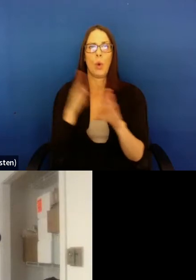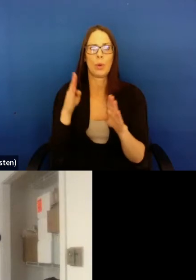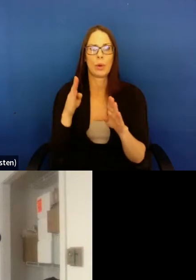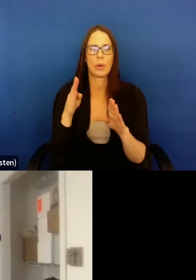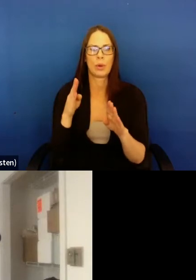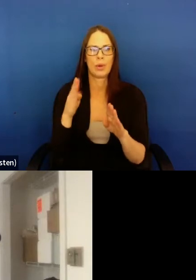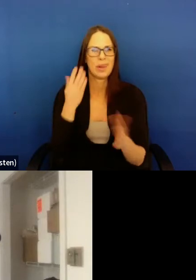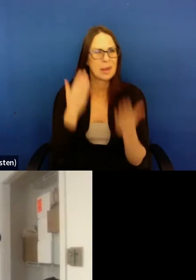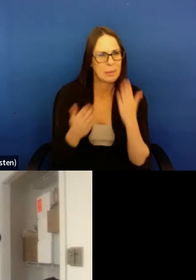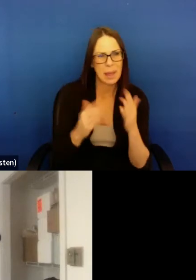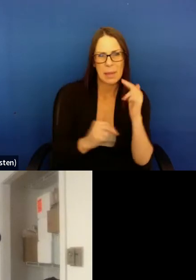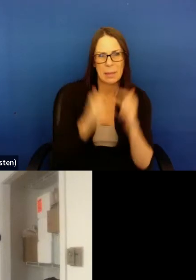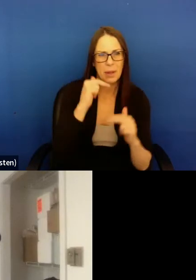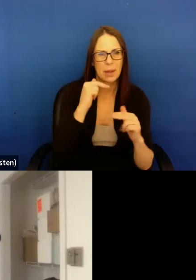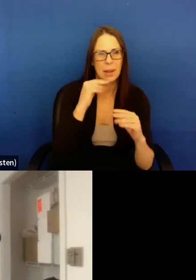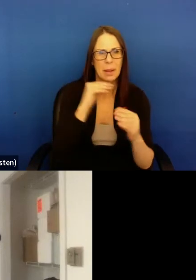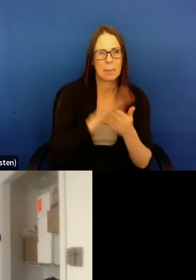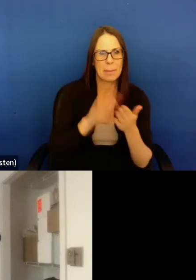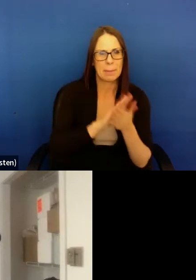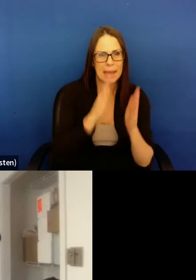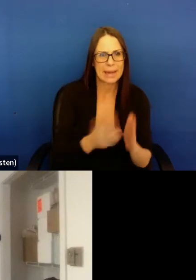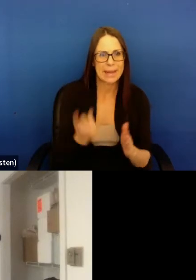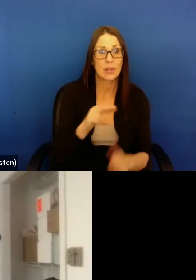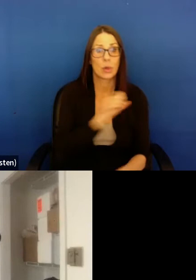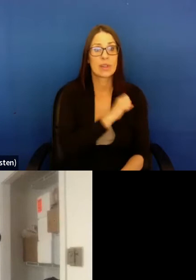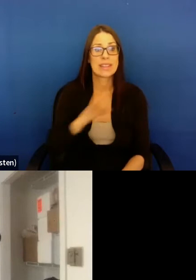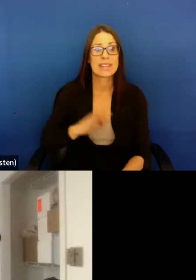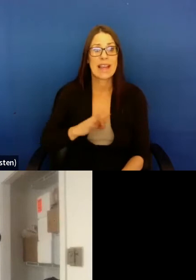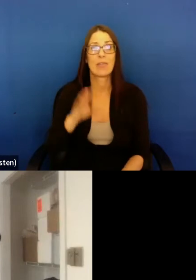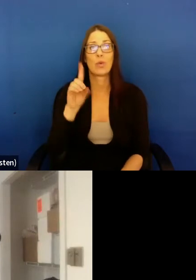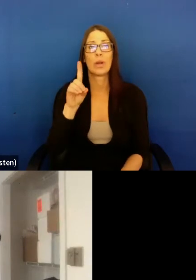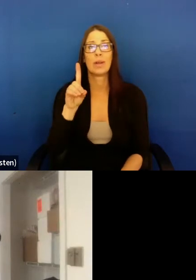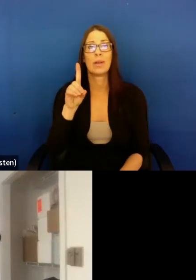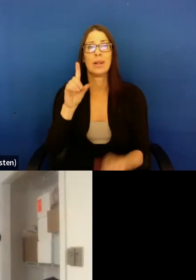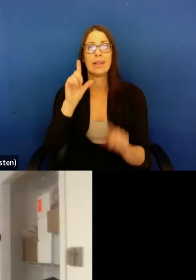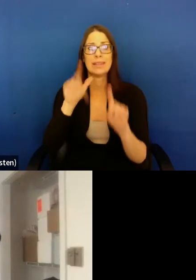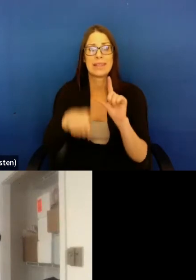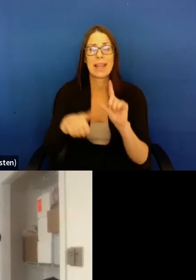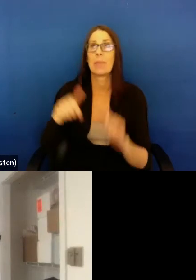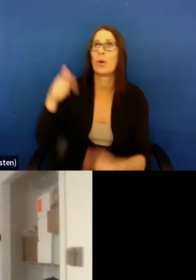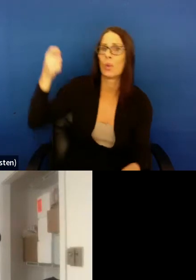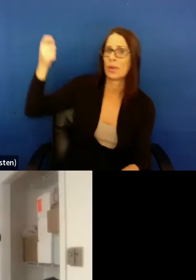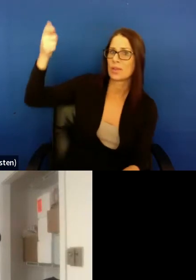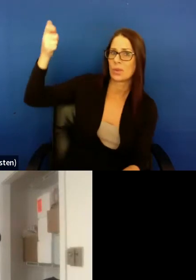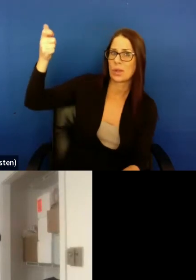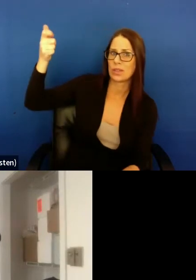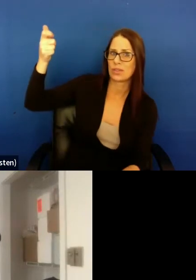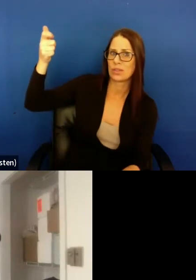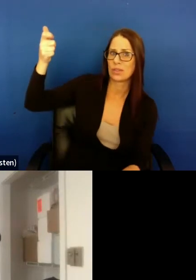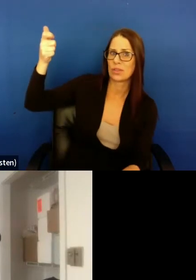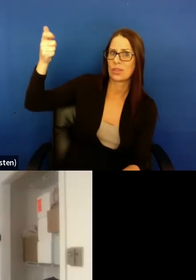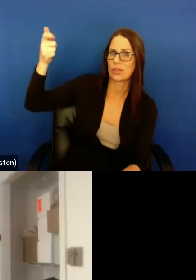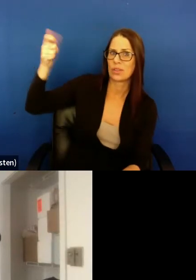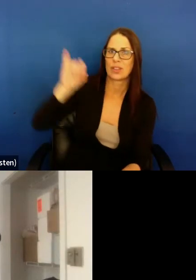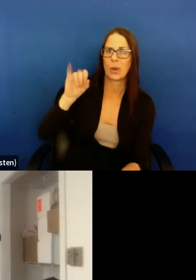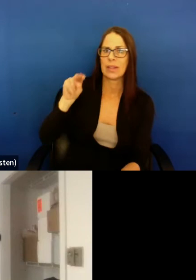building maintenance or staff will actually disable the opener with a switch that's on the top of the opener. So then it's